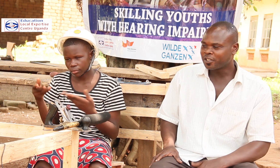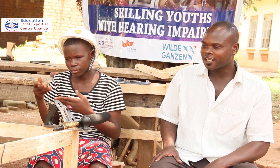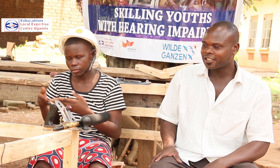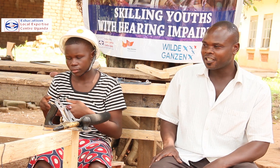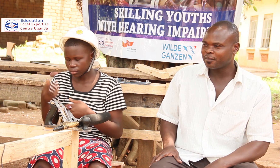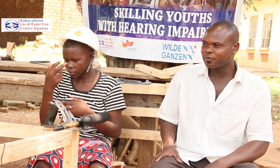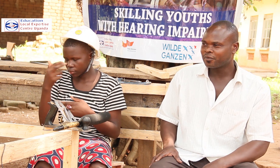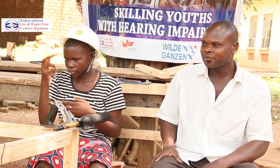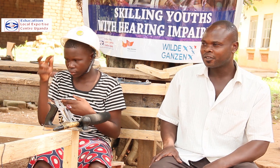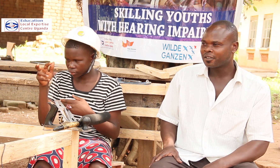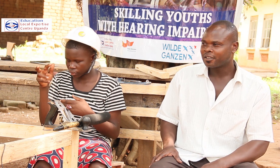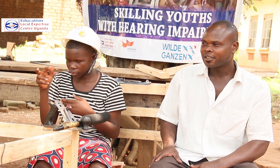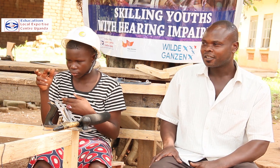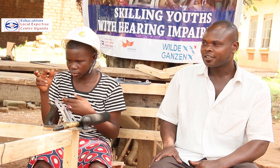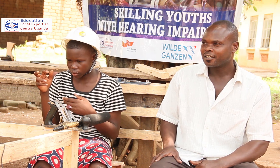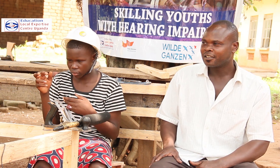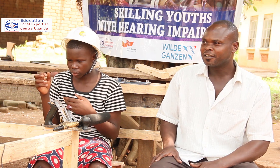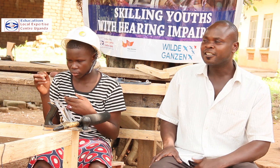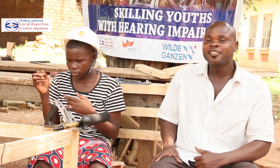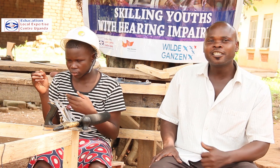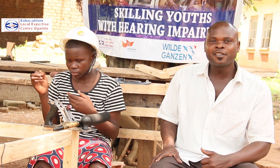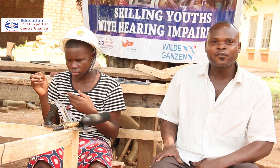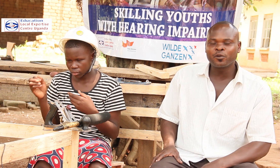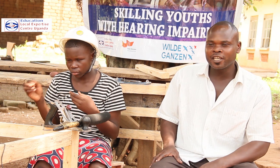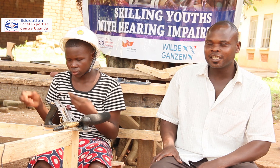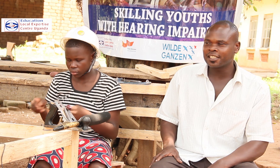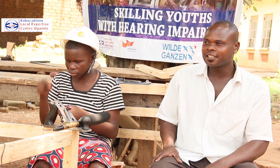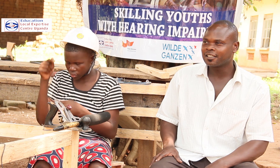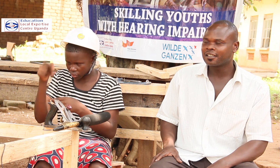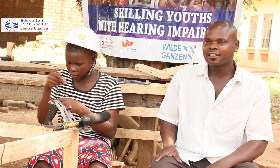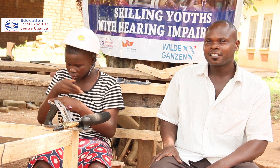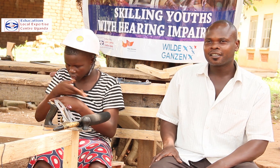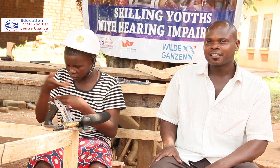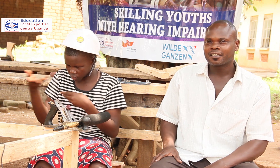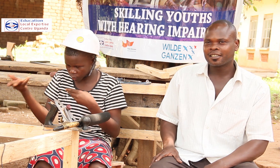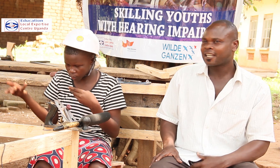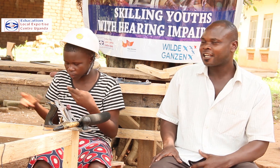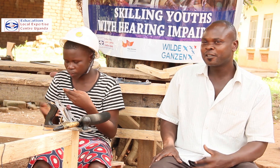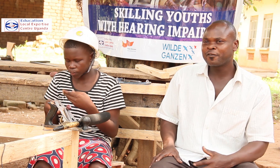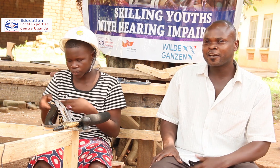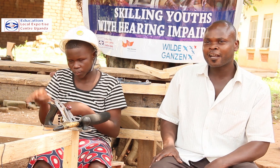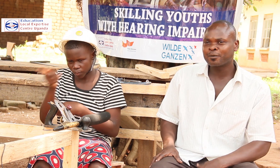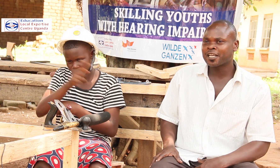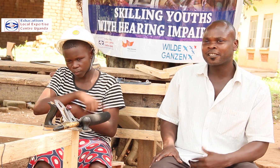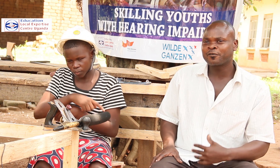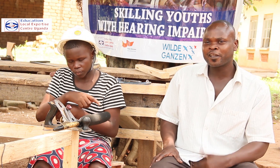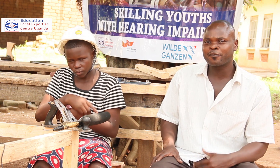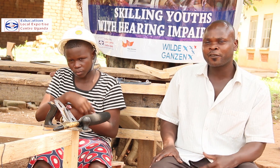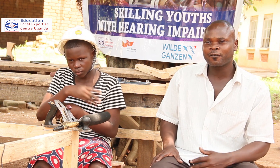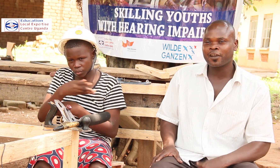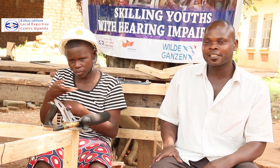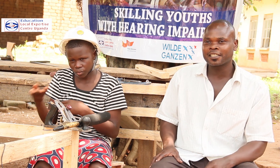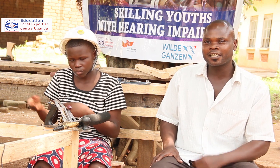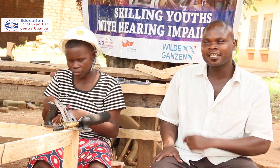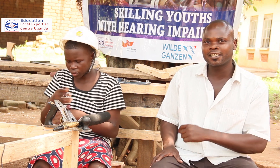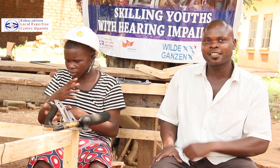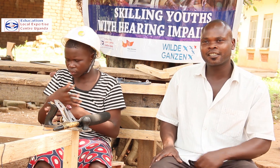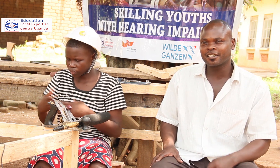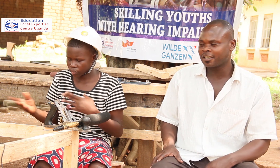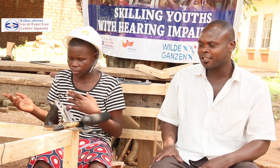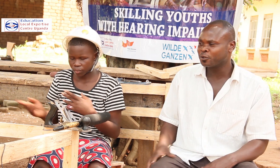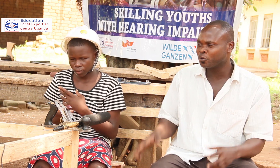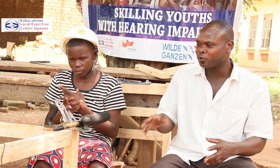I looked at them in these few days, they can even capture the very fast